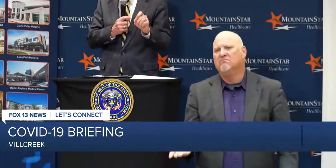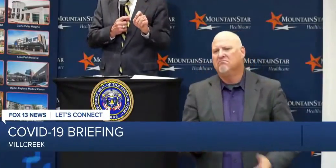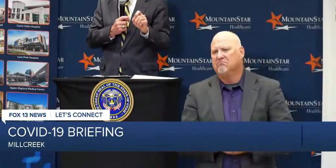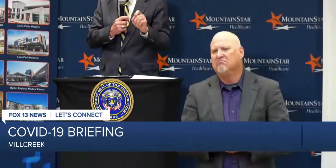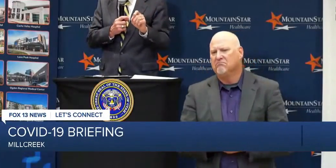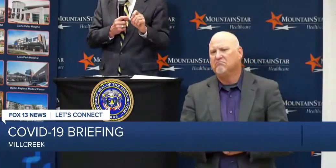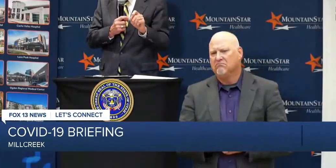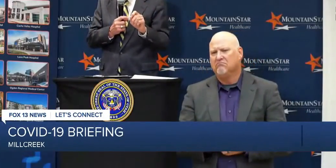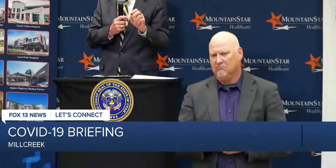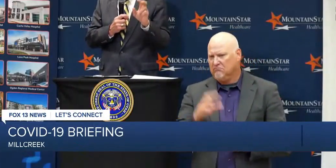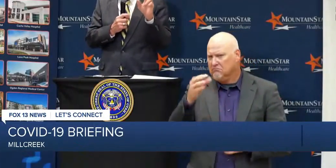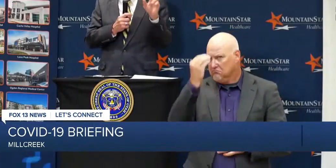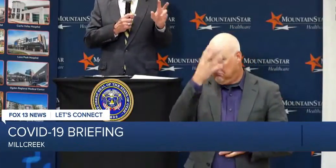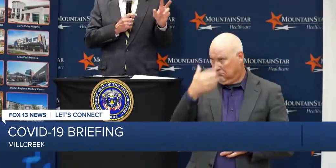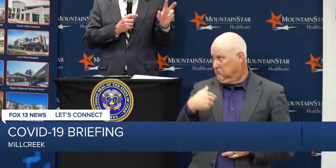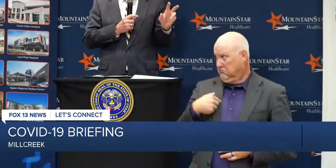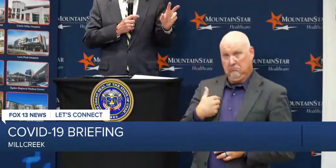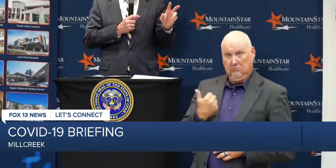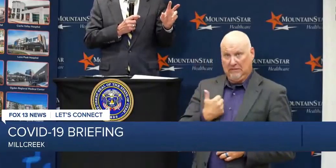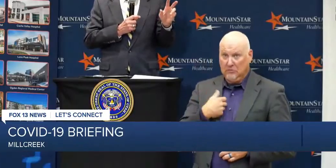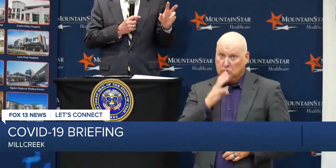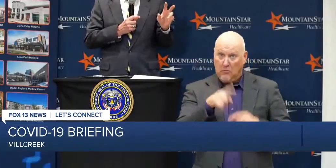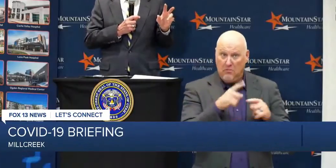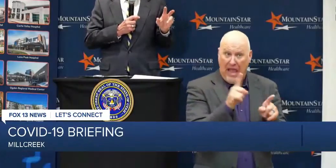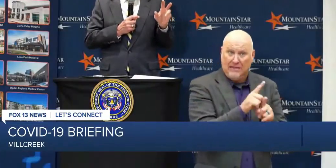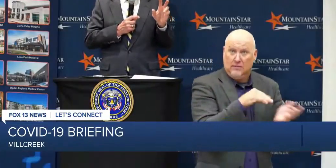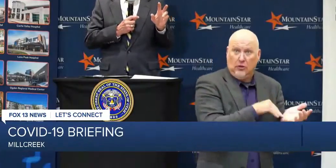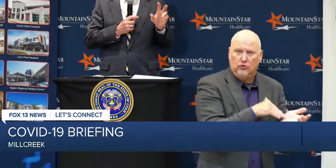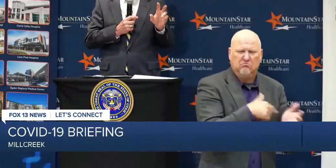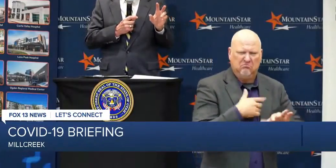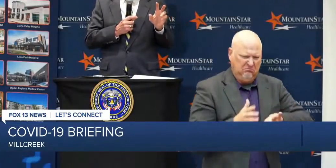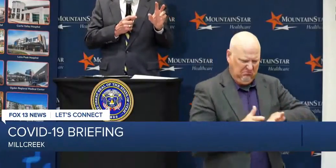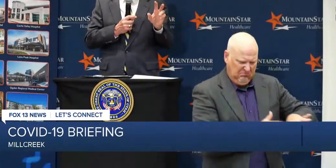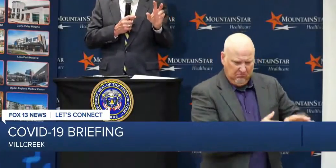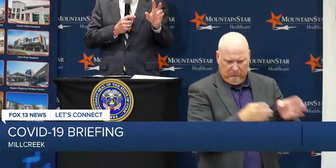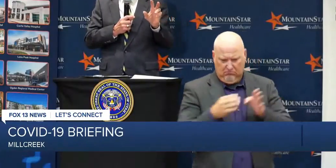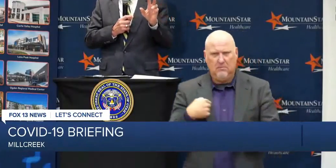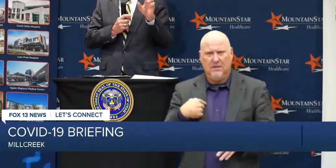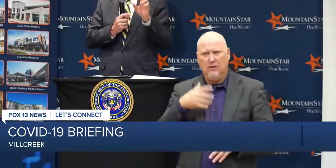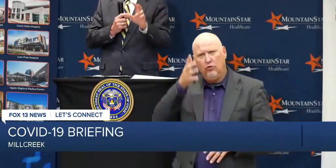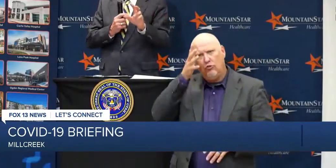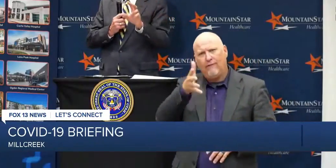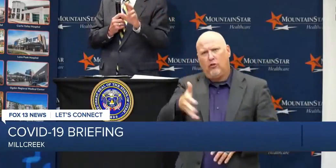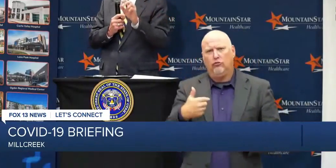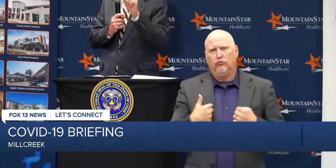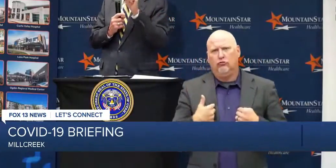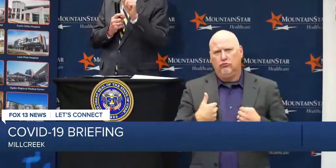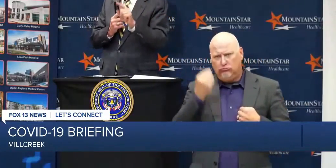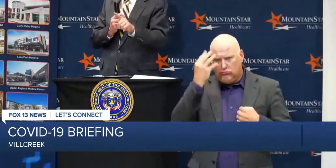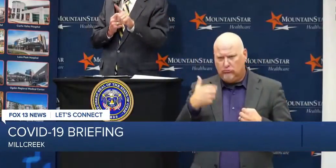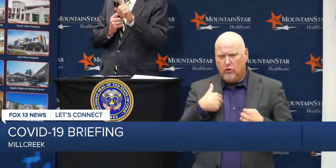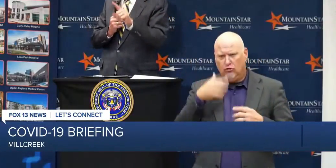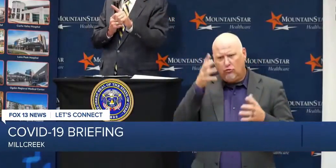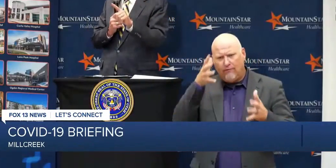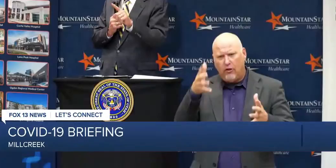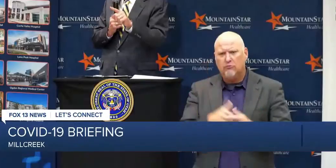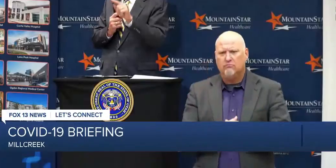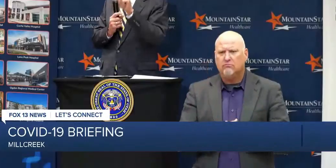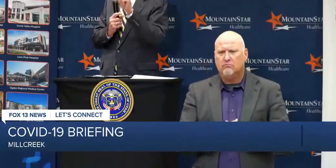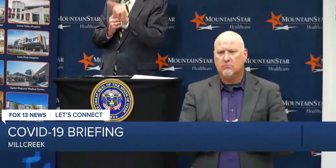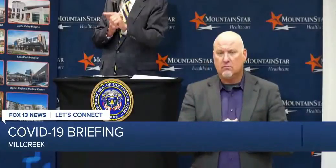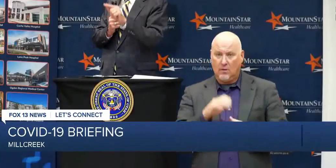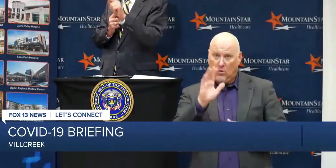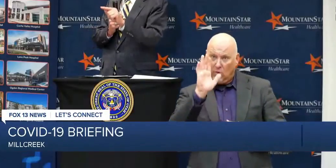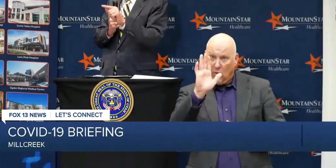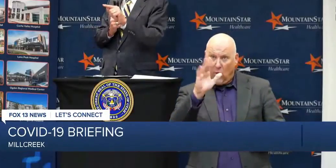vaccinated. Your decision to be vaccinated or not may well be one of the most important